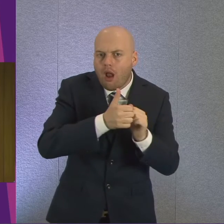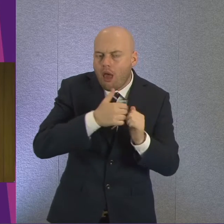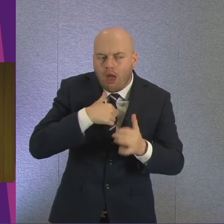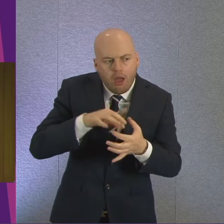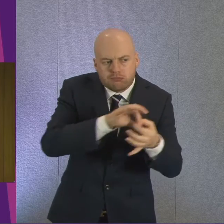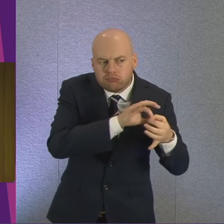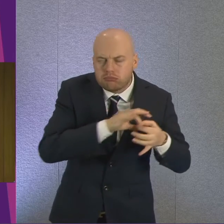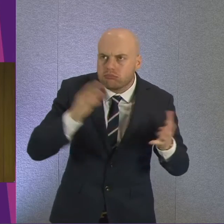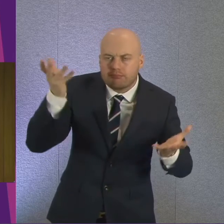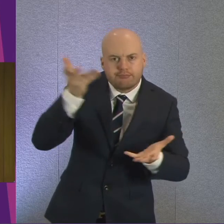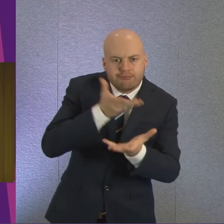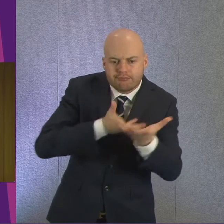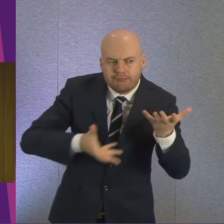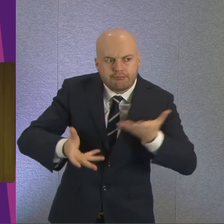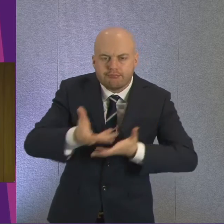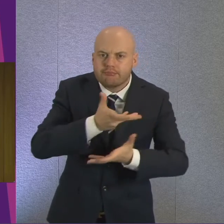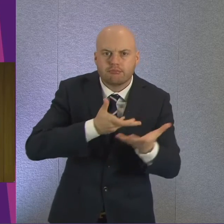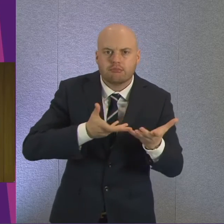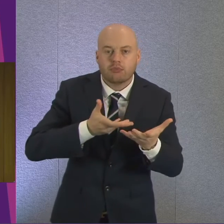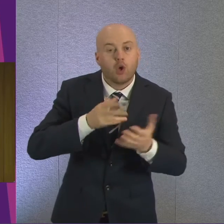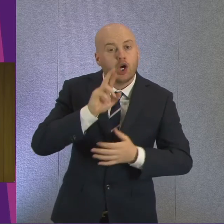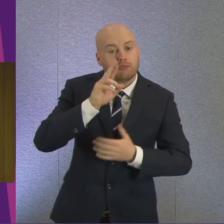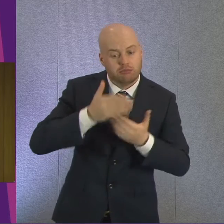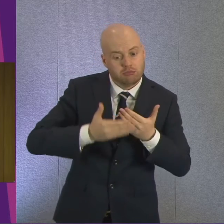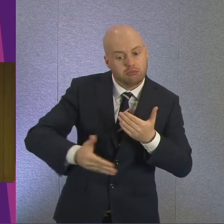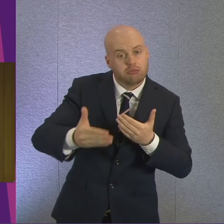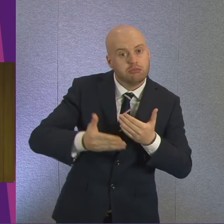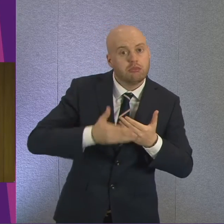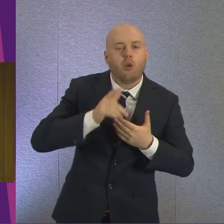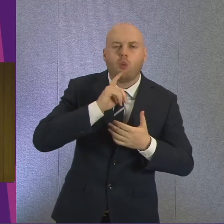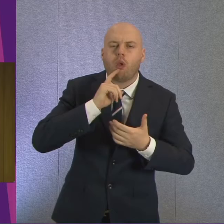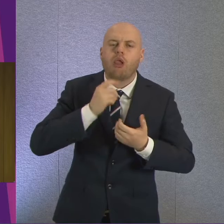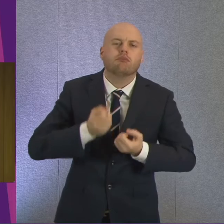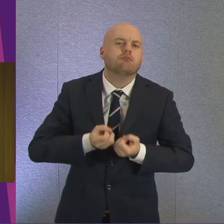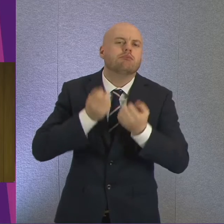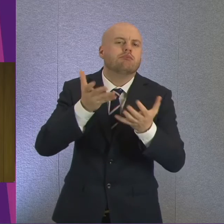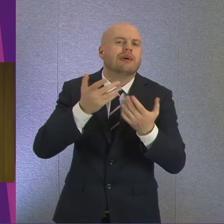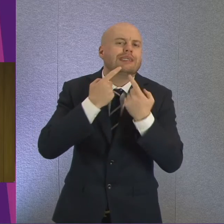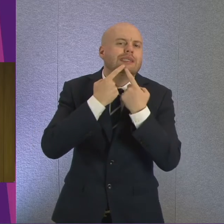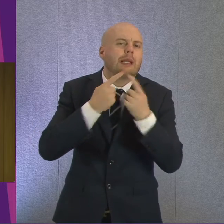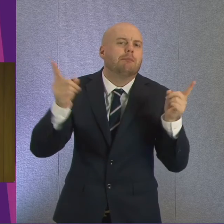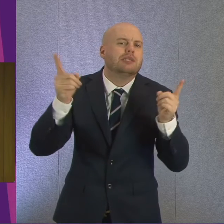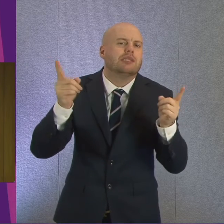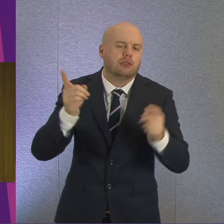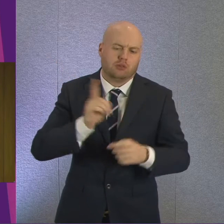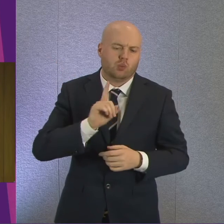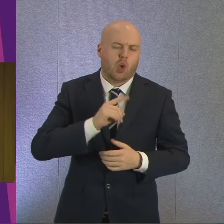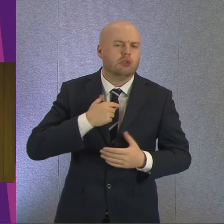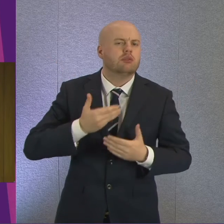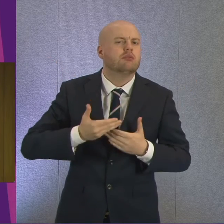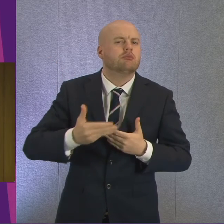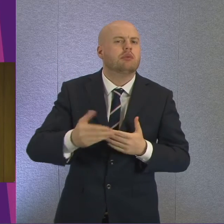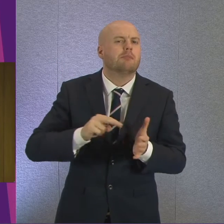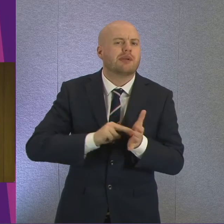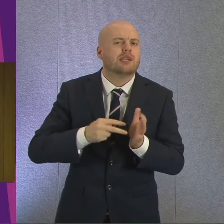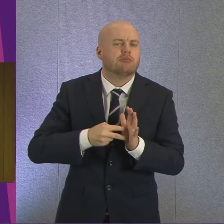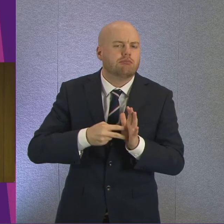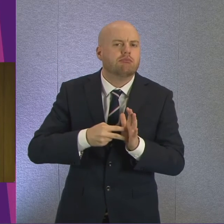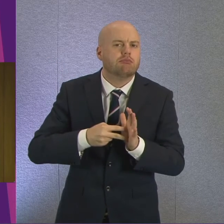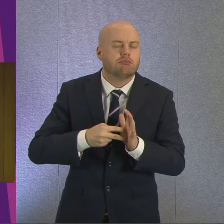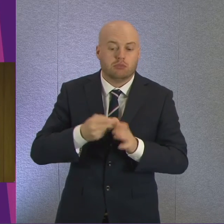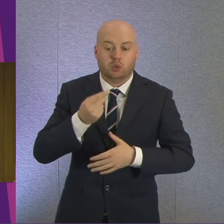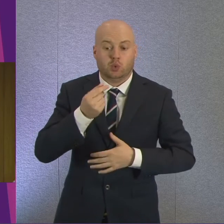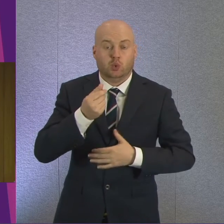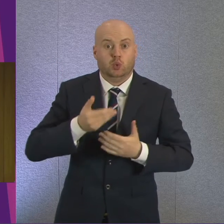be able to provide an update to the public in the coming week on the principles of our exit strategy. In the meantime, new guidance was